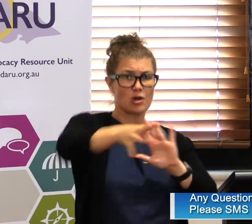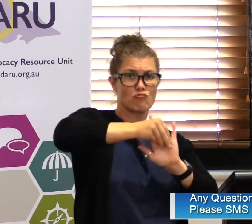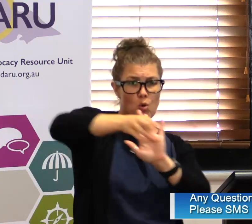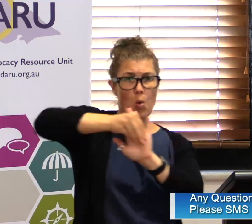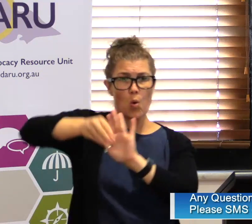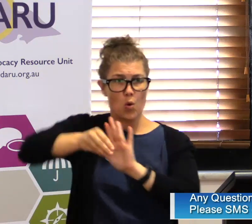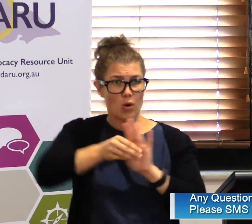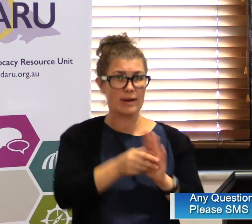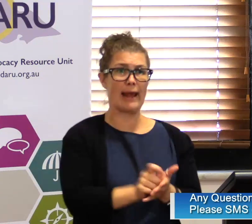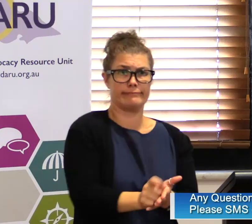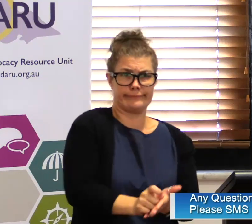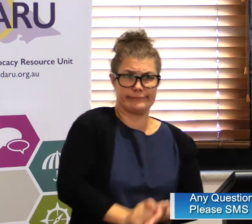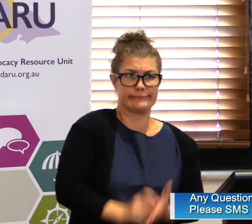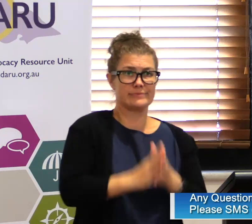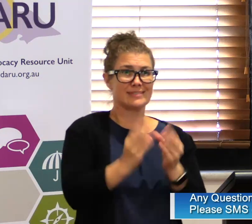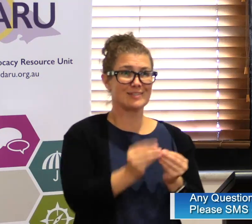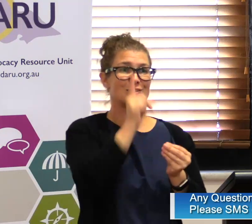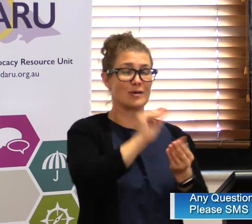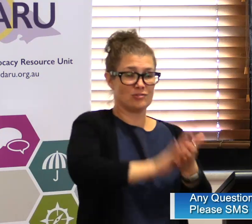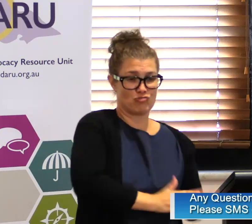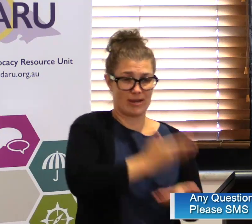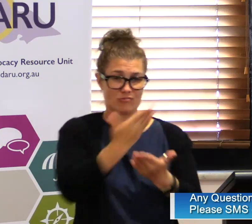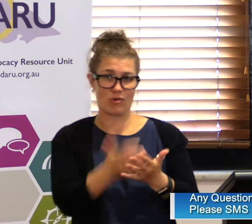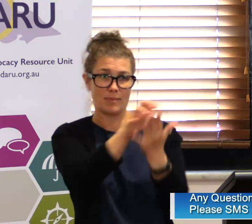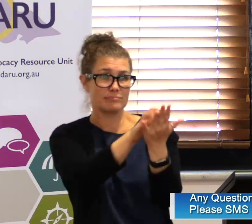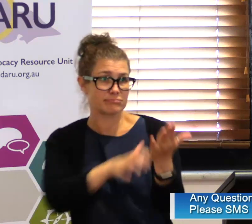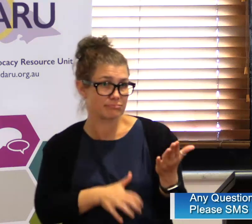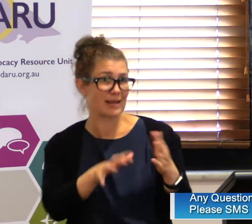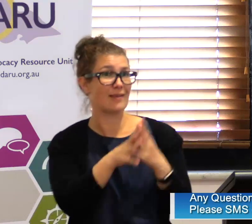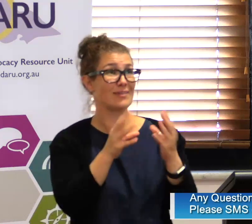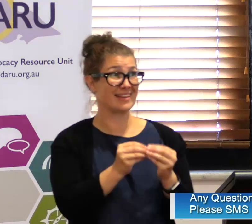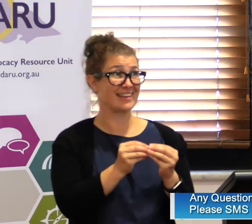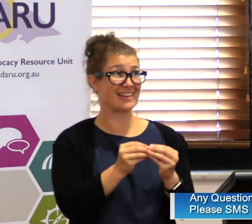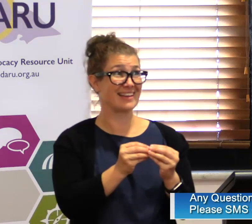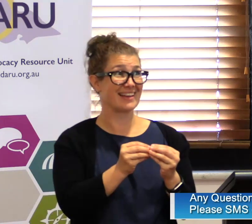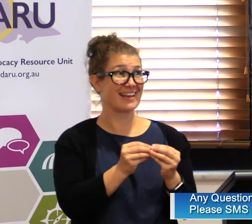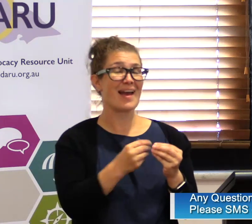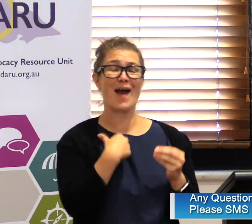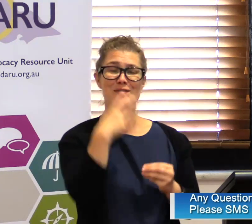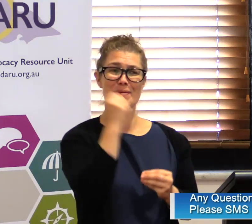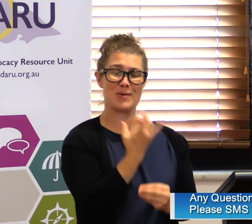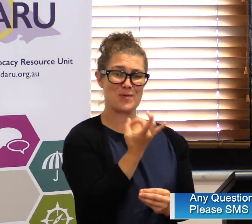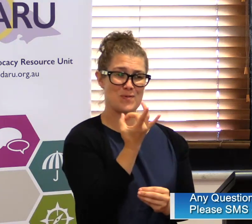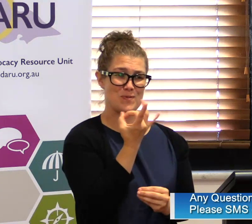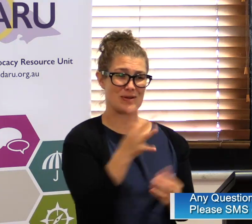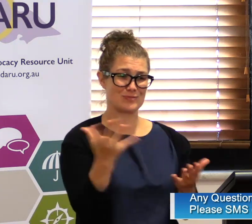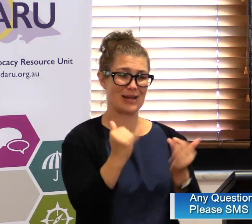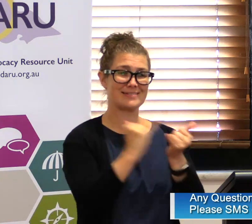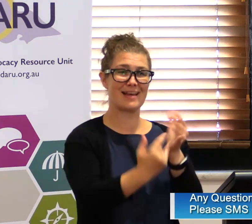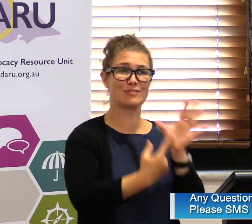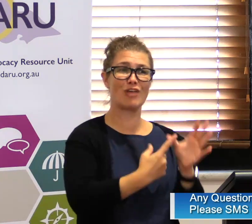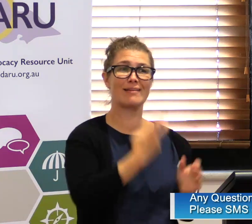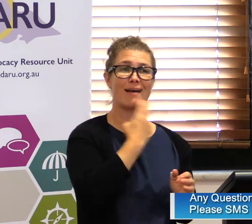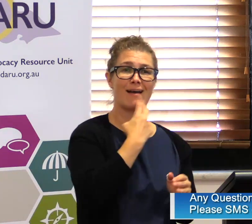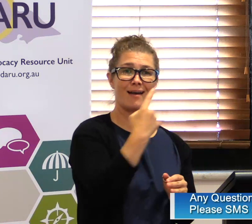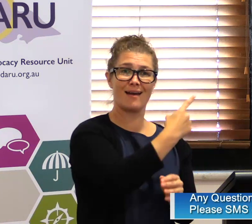so we could get the text and we transcribed that, and we did it. And I'm actually remembering once there was in South Australia and